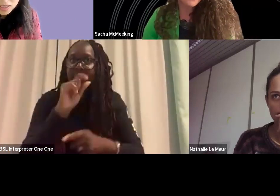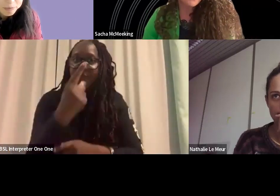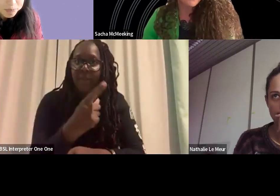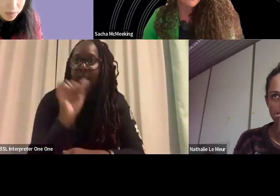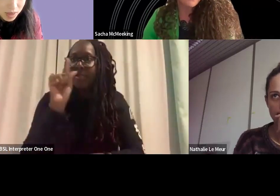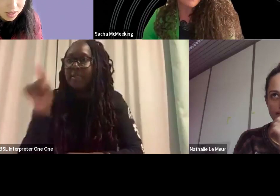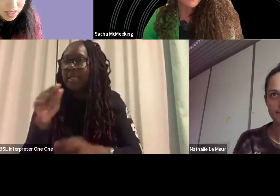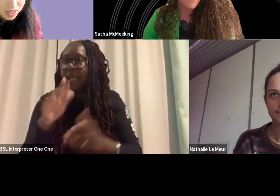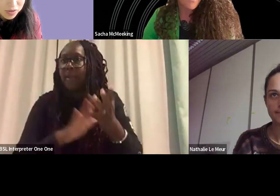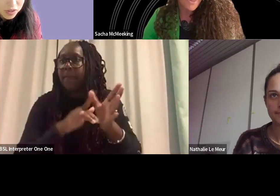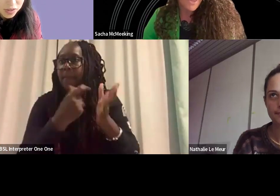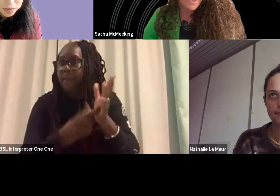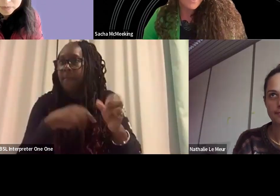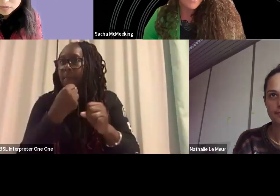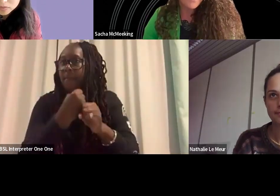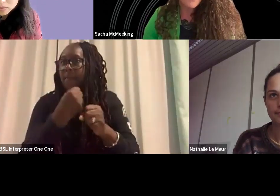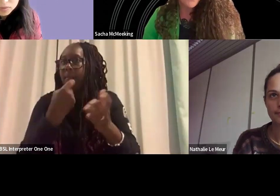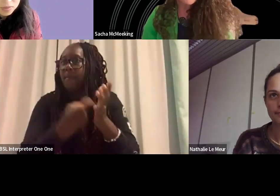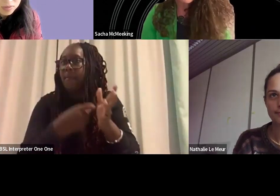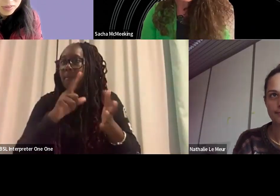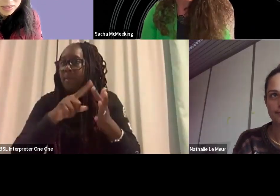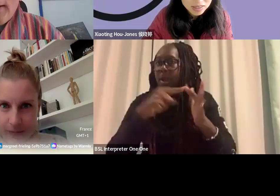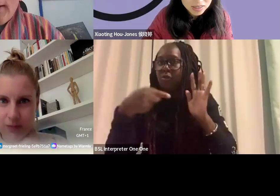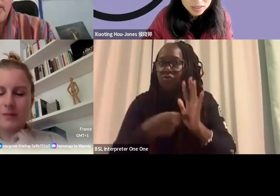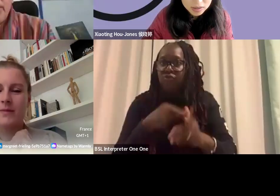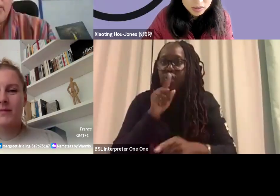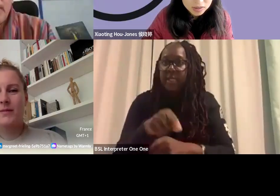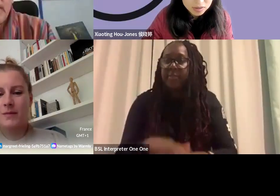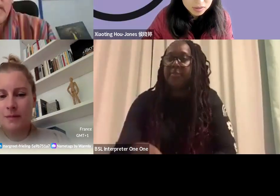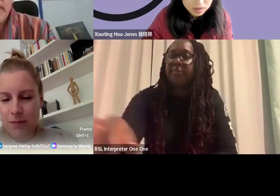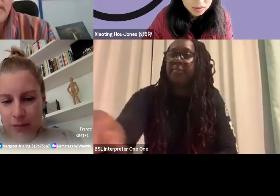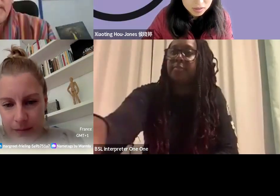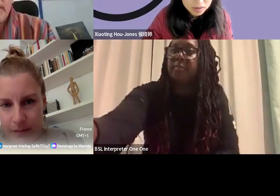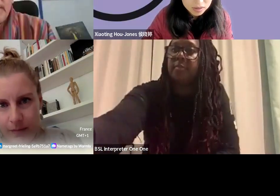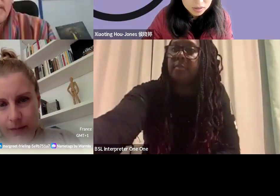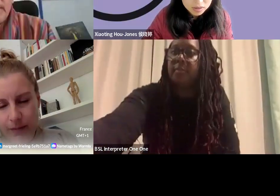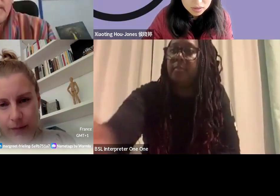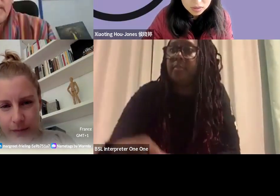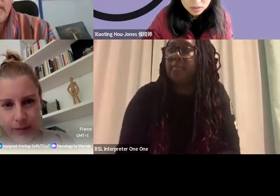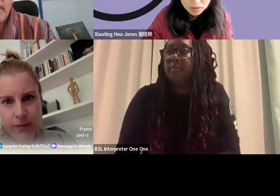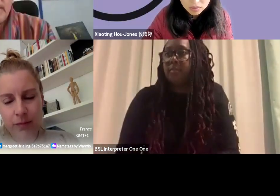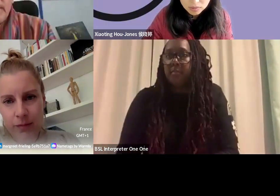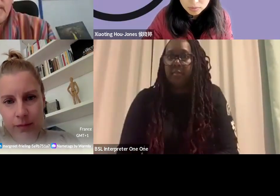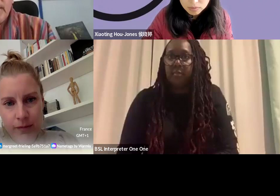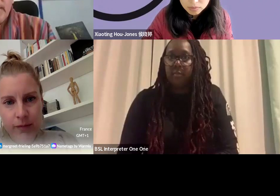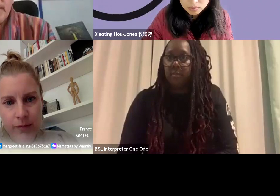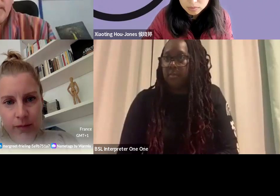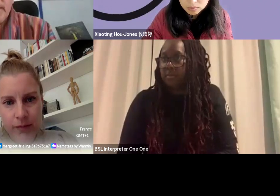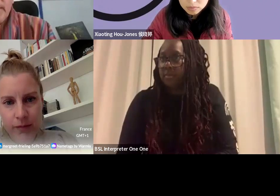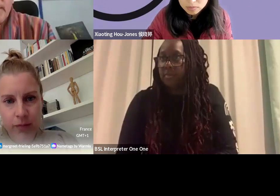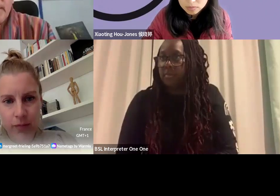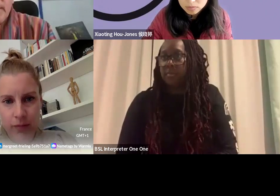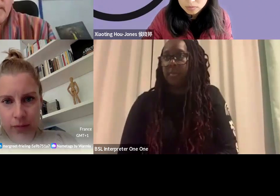thoughts. Sasha, over to you. I think what Hara Waiora has tried to do is help